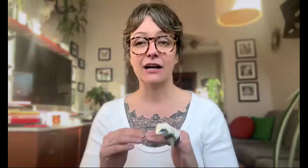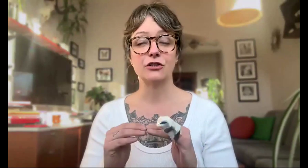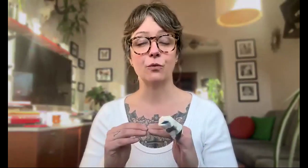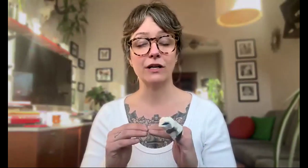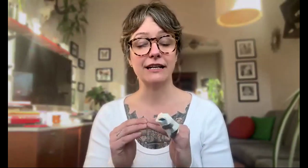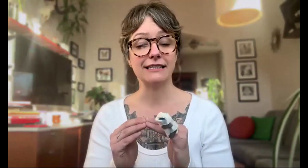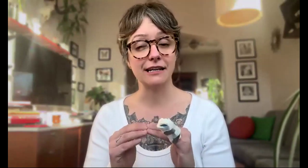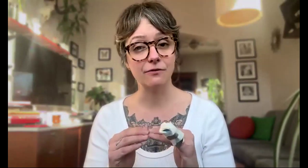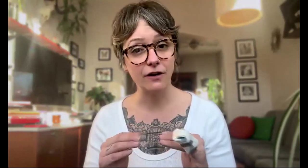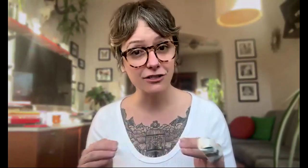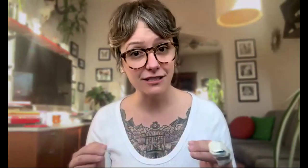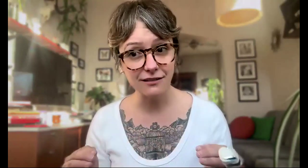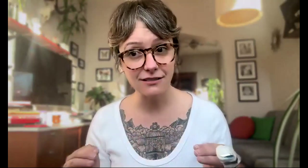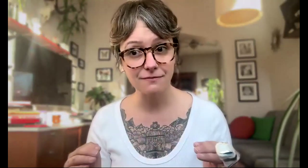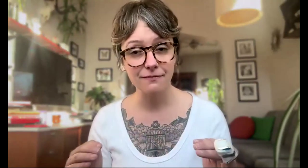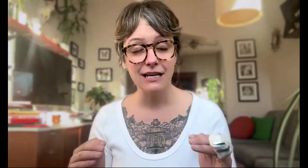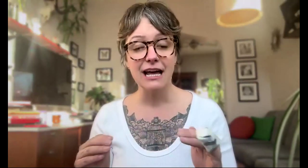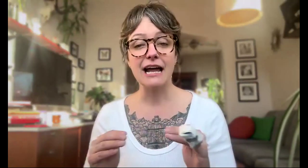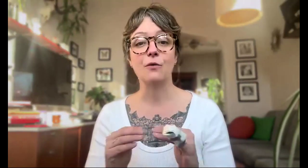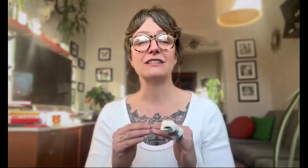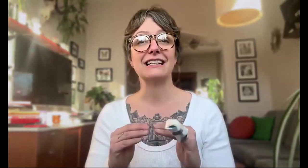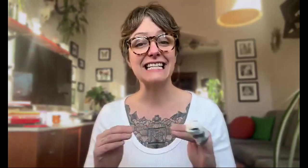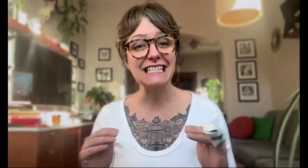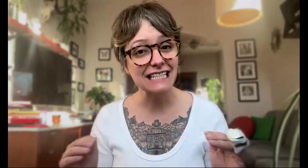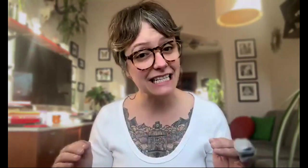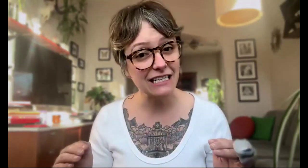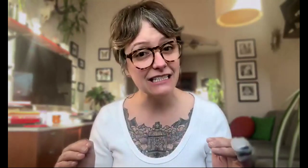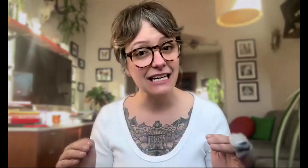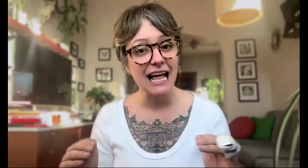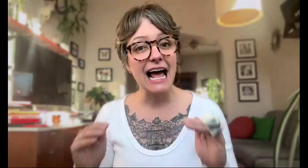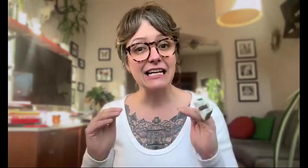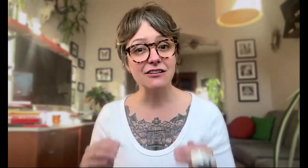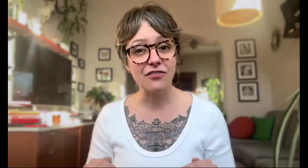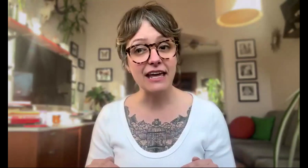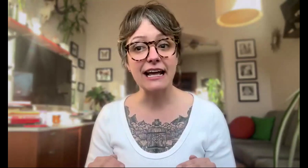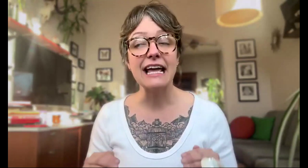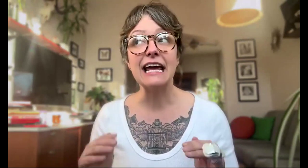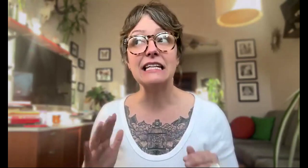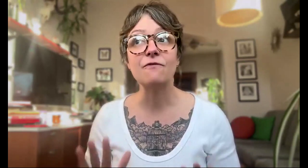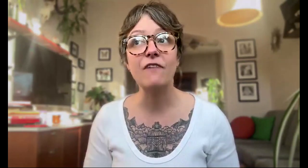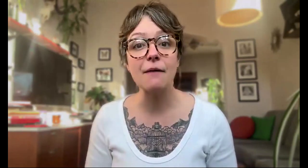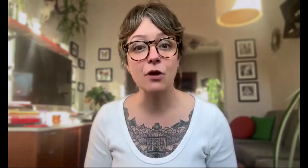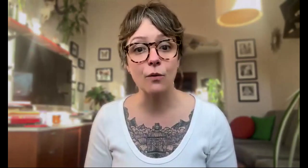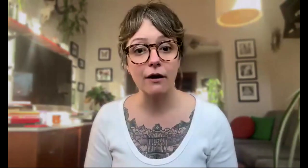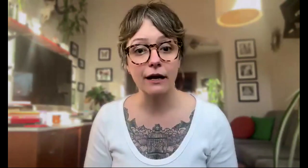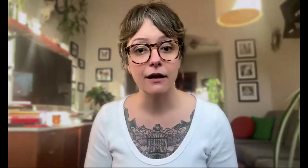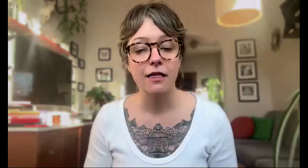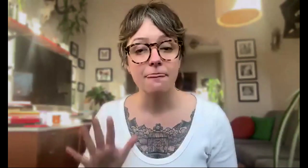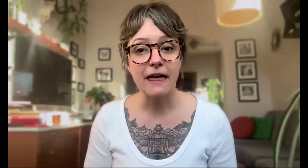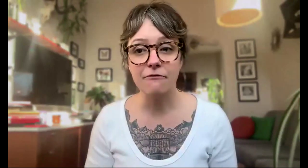It also works on executive function skills, and it works on listening skills. And here's the thing, it's February. They've